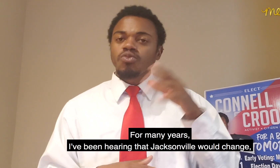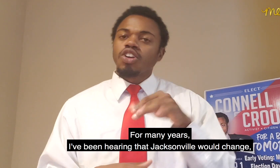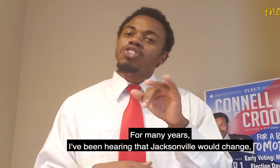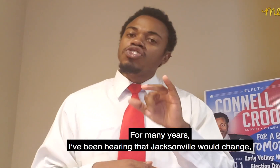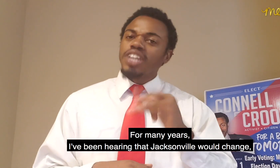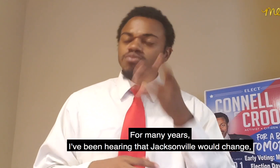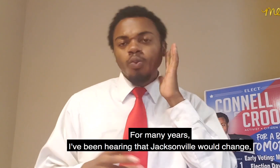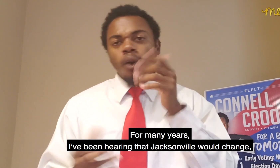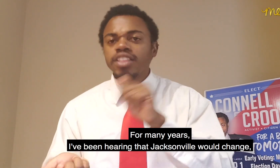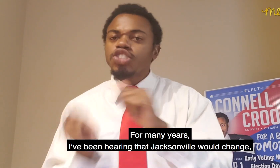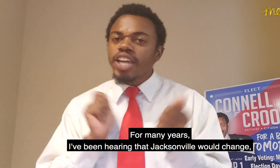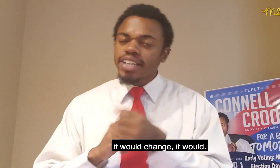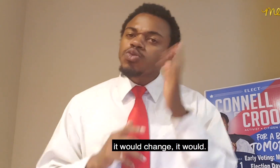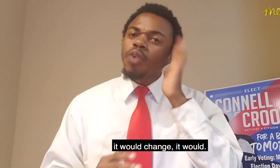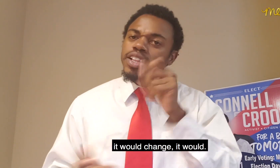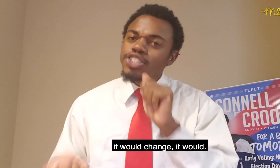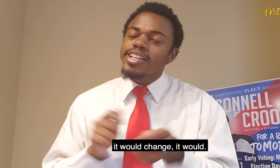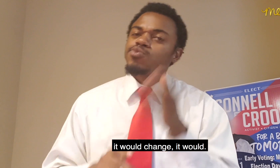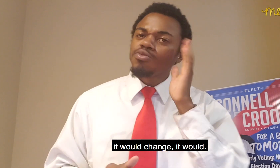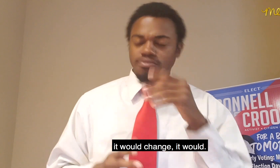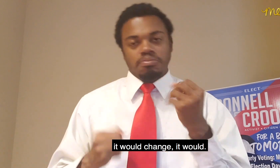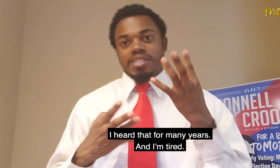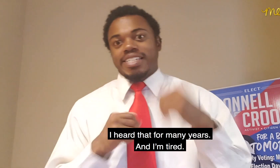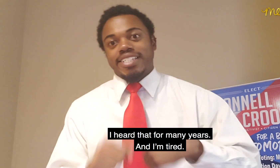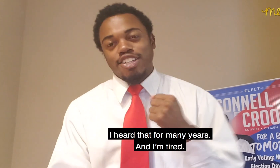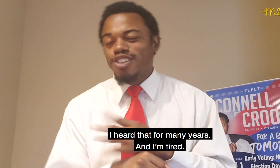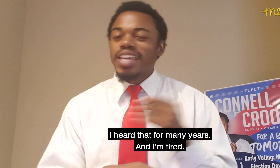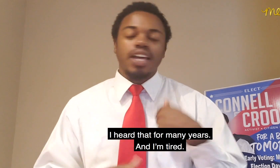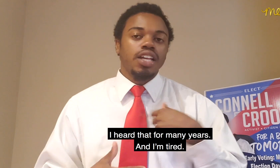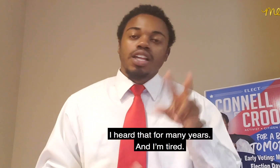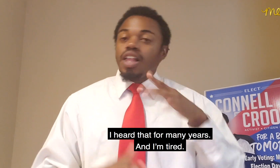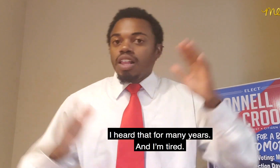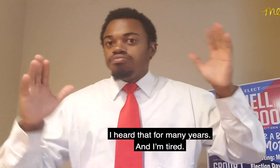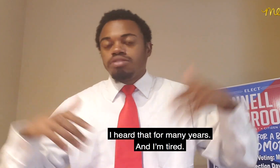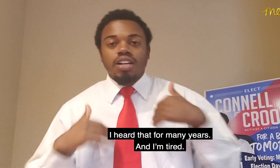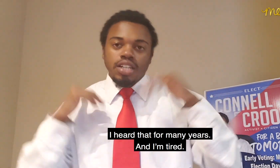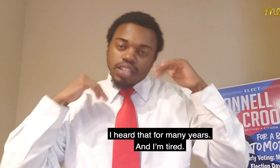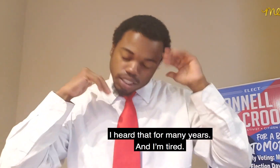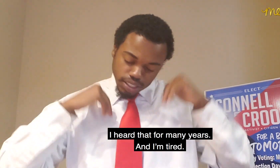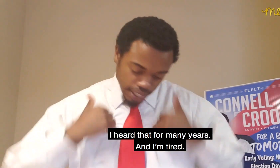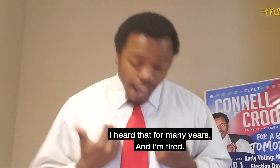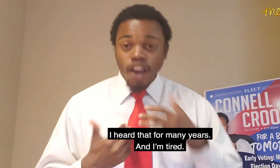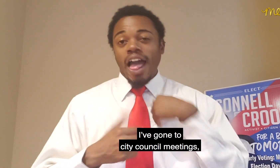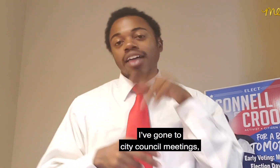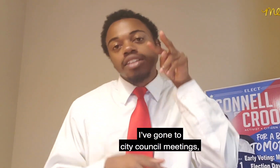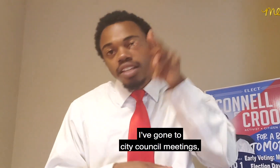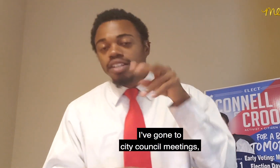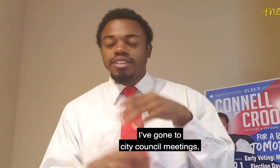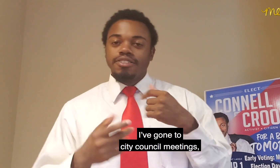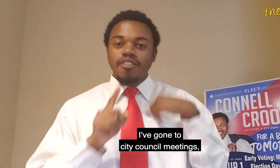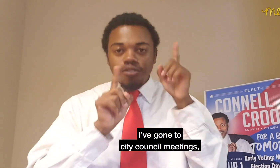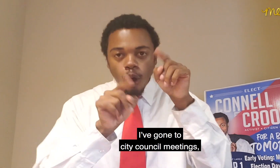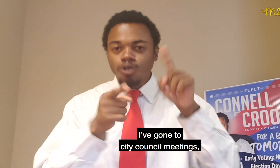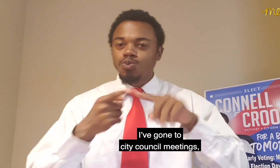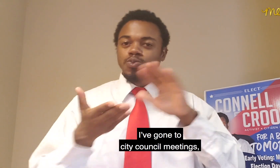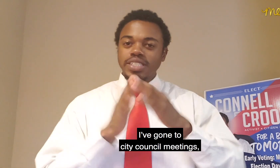Jacksonville would change. It would change. It would. I heard that for many years, and I'm tired. I've gone to city